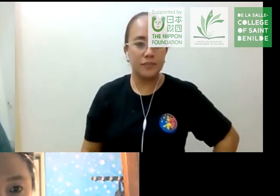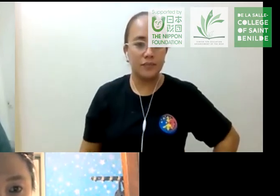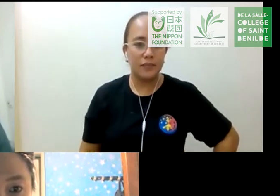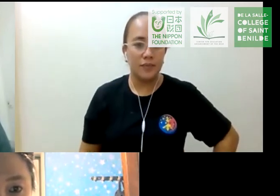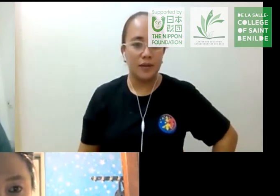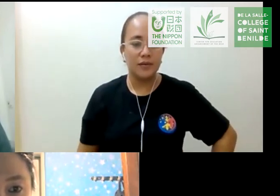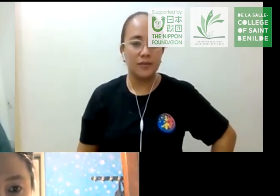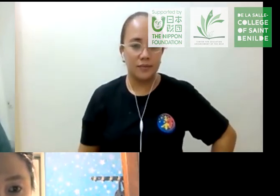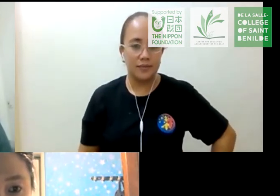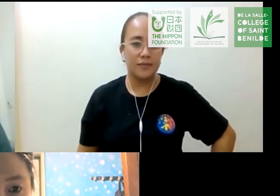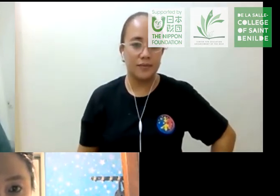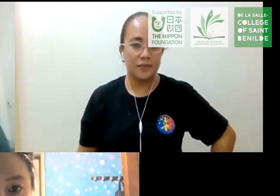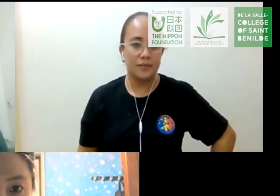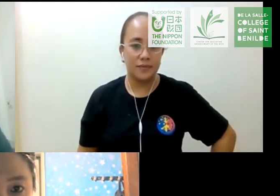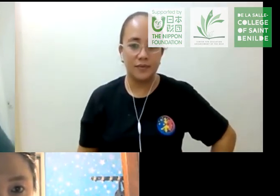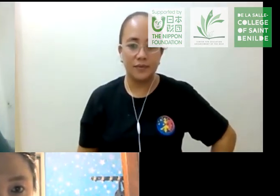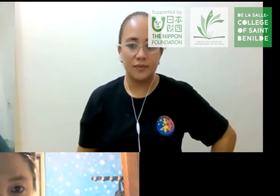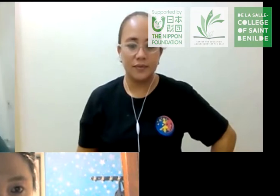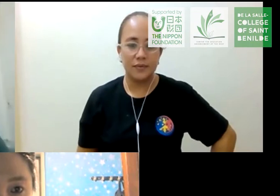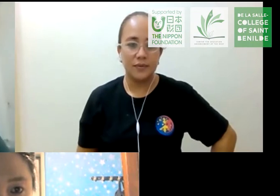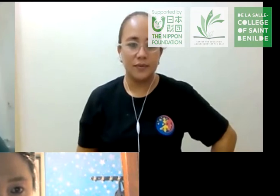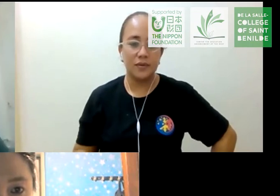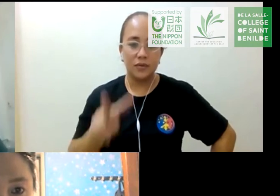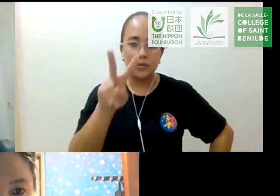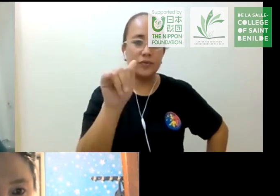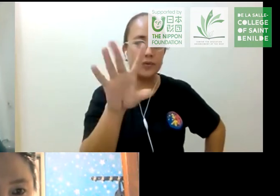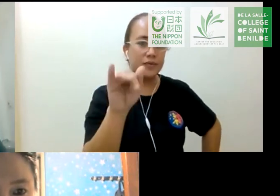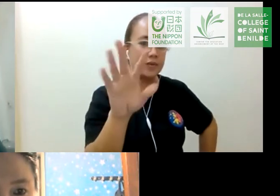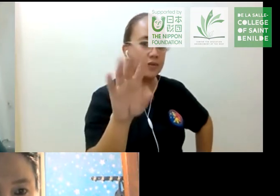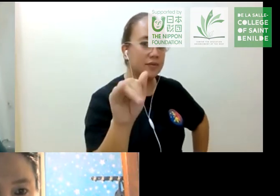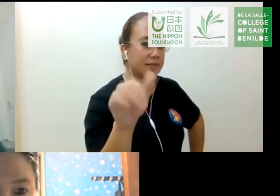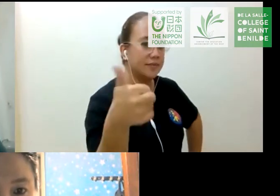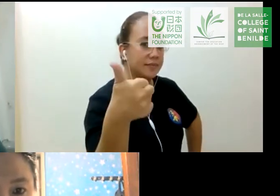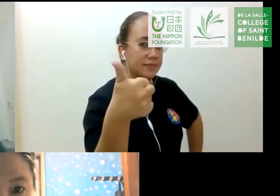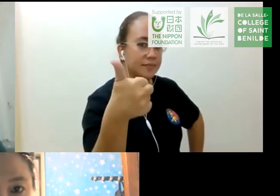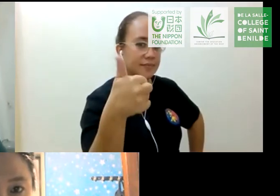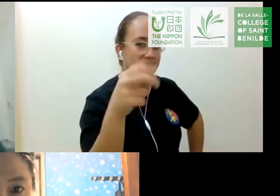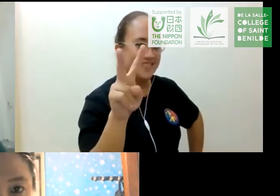We'll say 2:15, sir. 2:15. 2:15. Okay. All right.